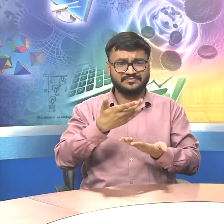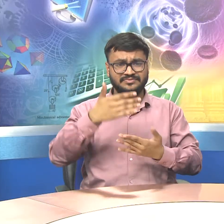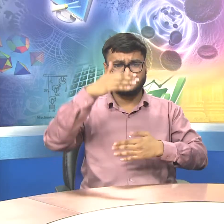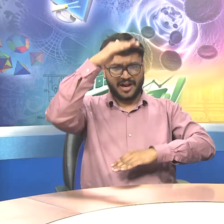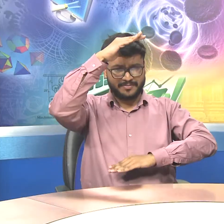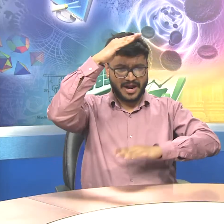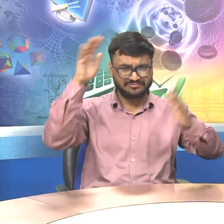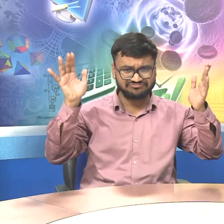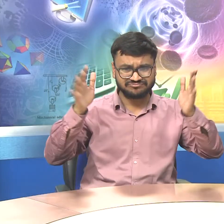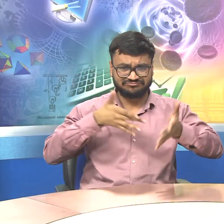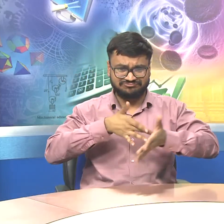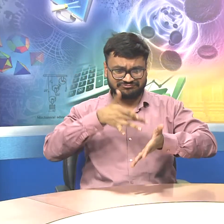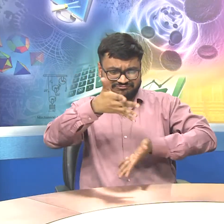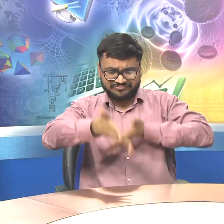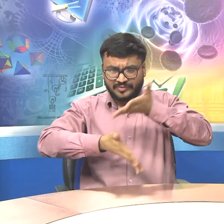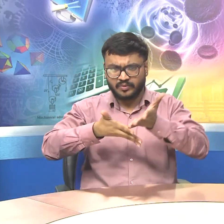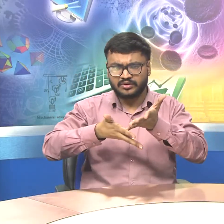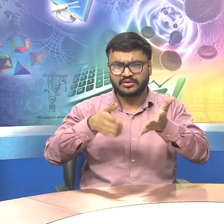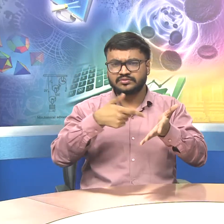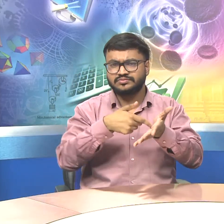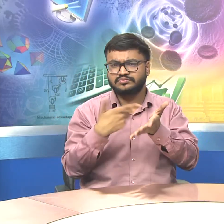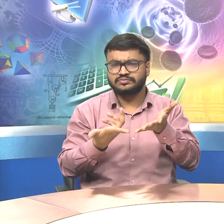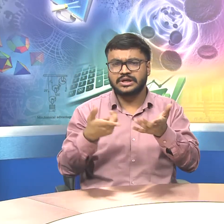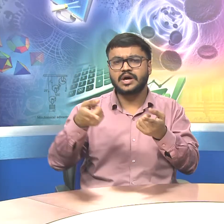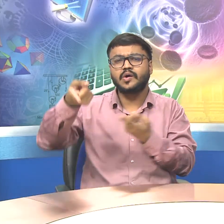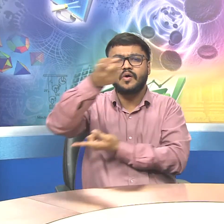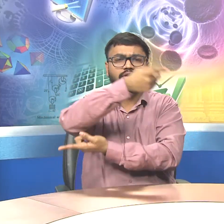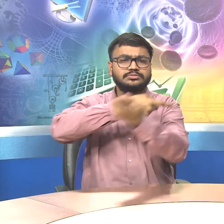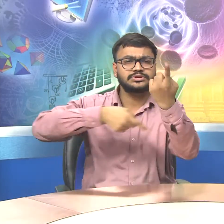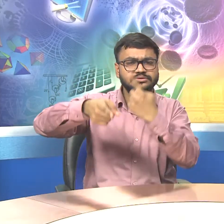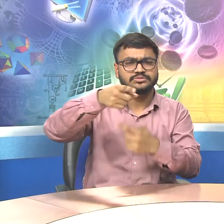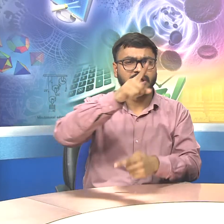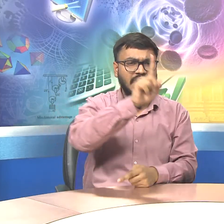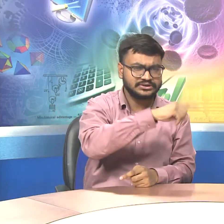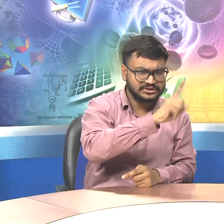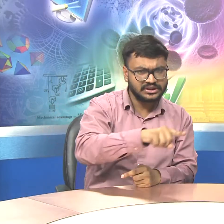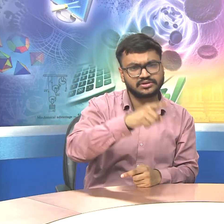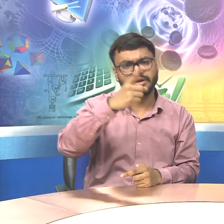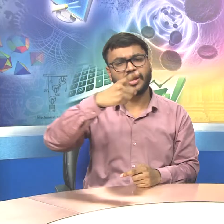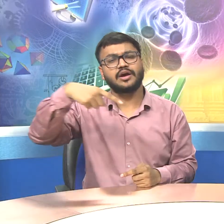Location needs to be defined and followed in signing space,